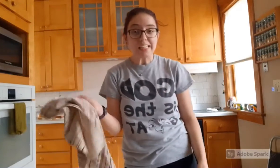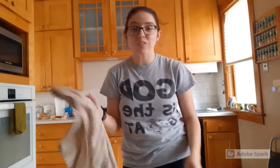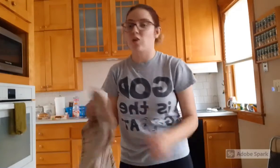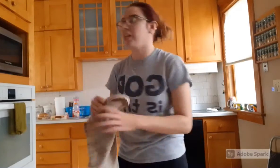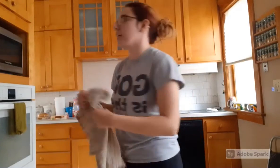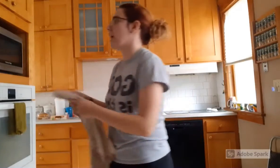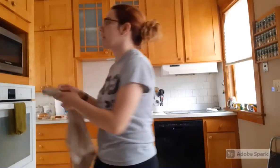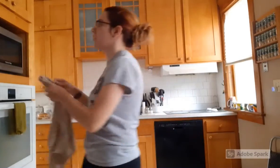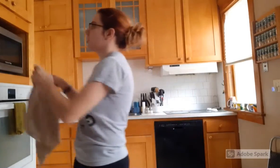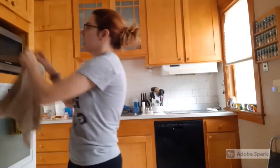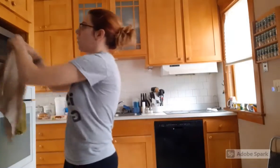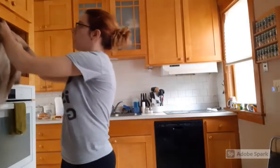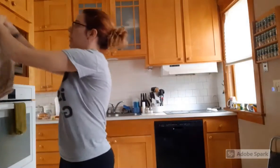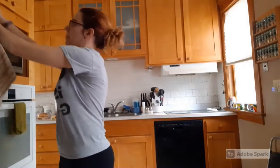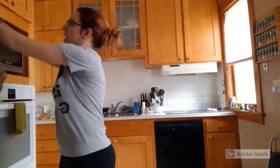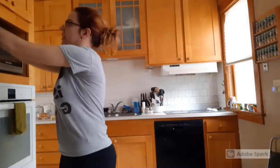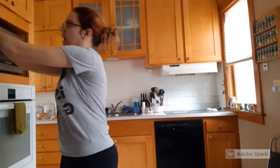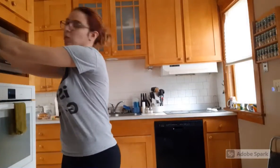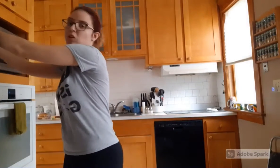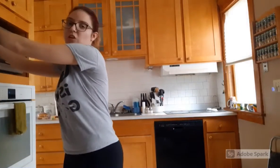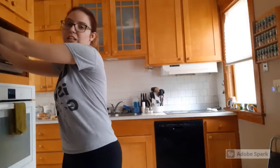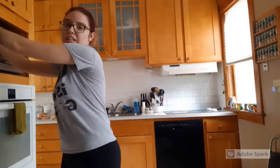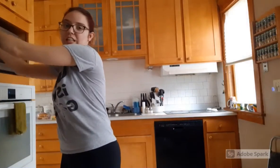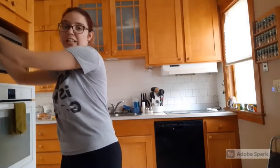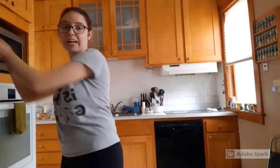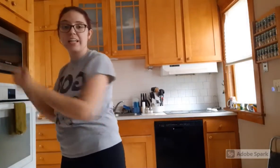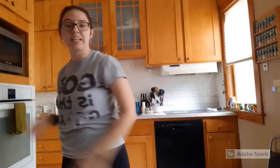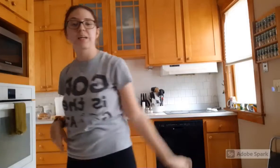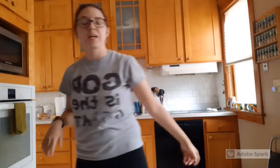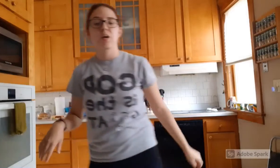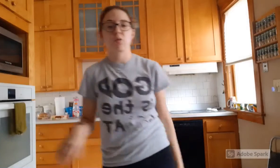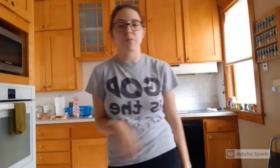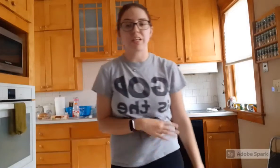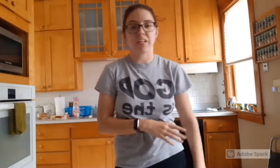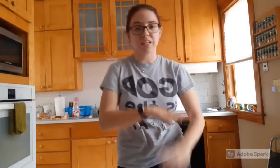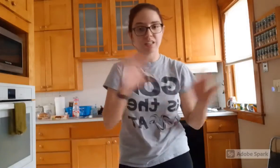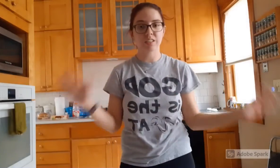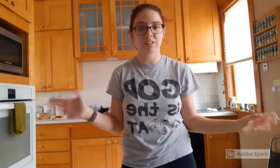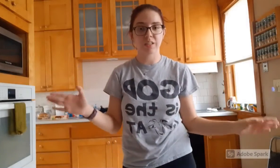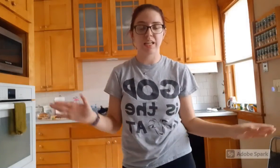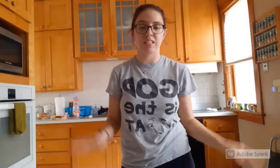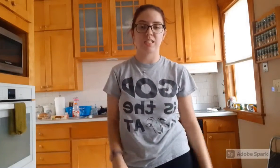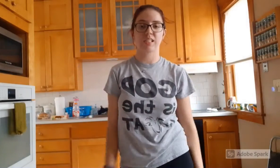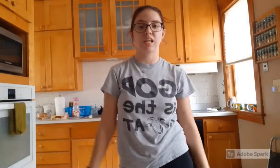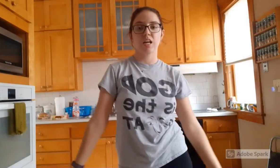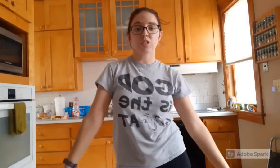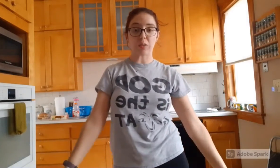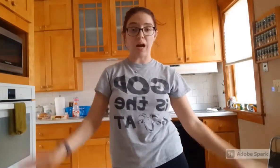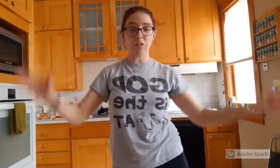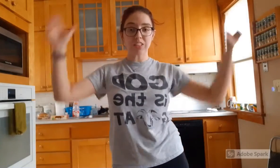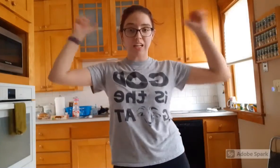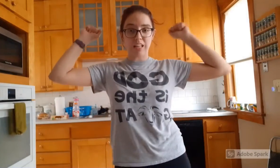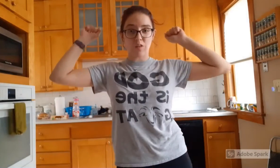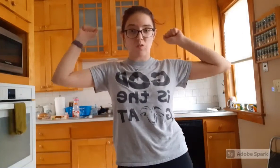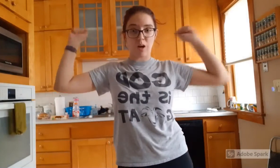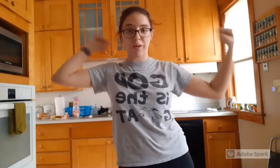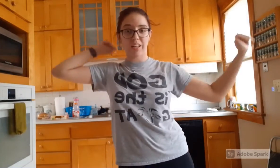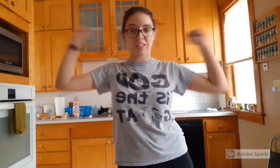or any kind of other towel, like a bath towel or anything like that, would be in this. So towel is kind of like rubbing the